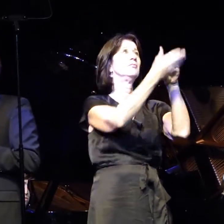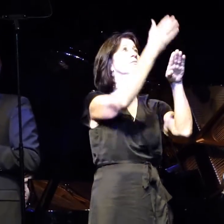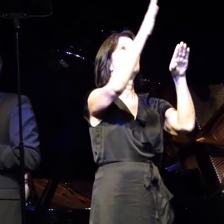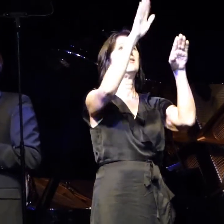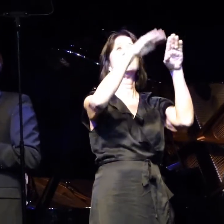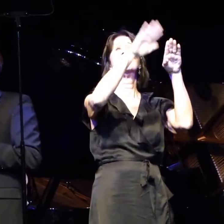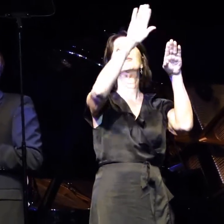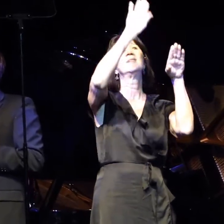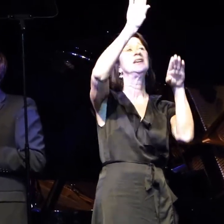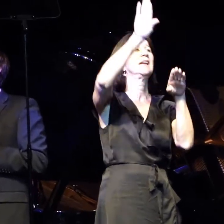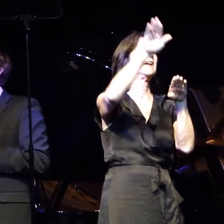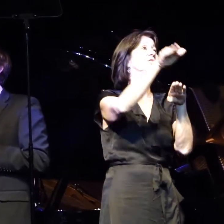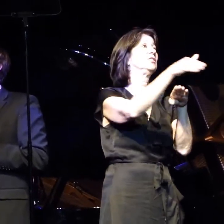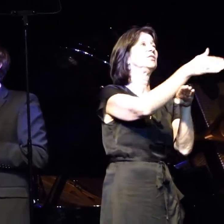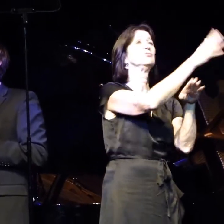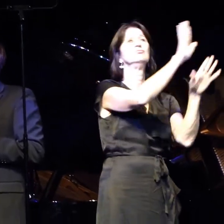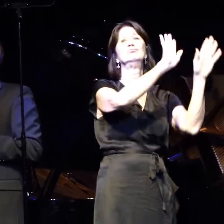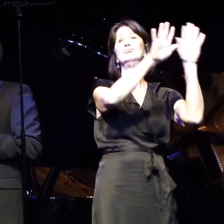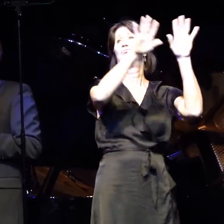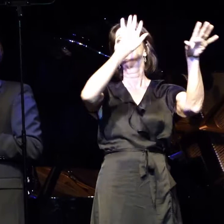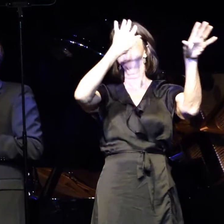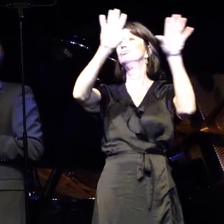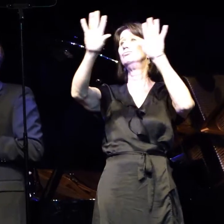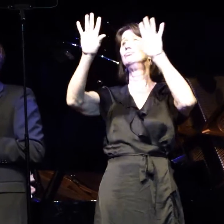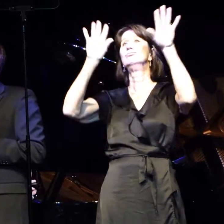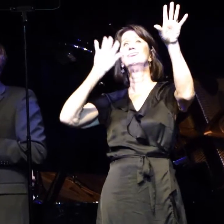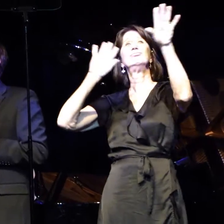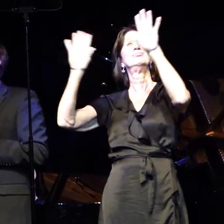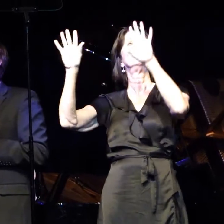and feather canyons everywhere.